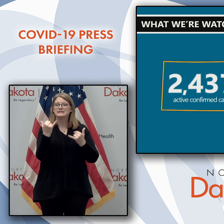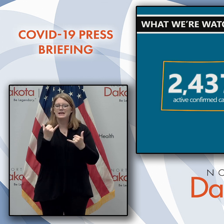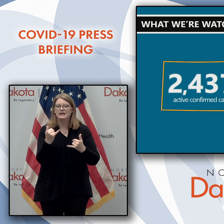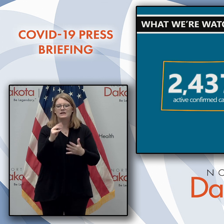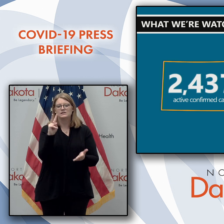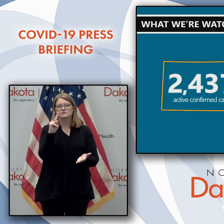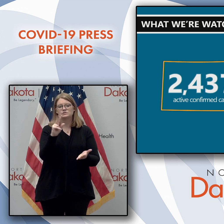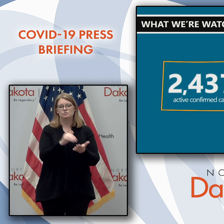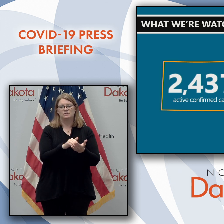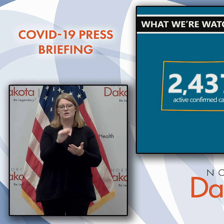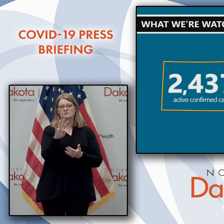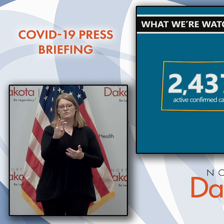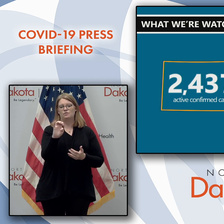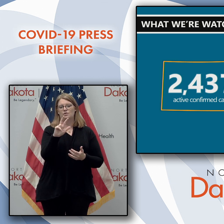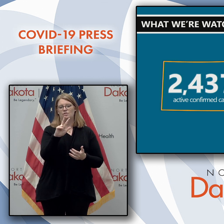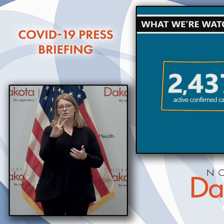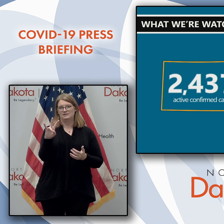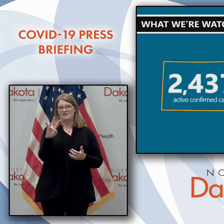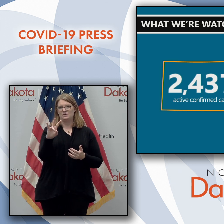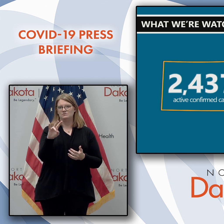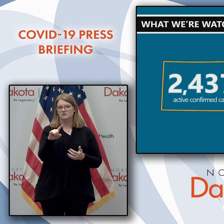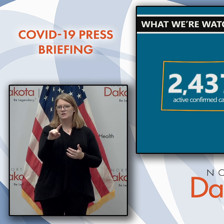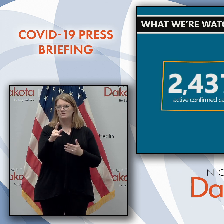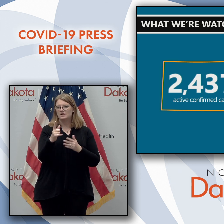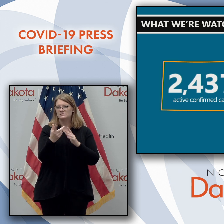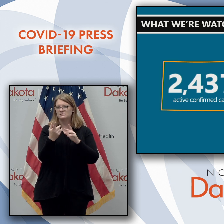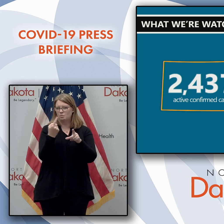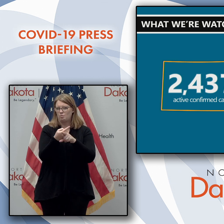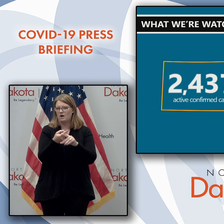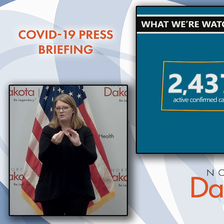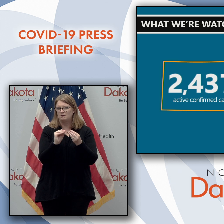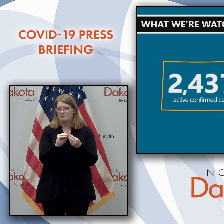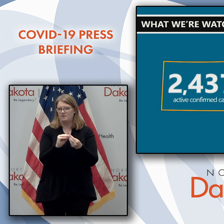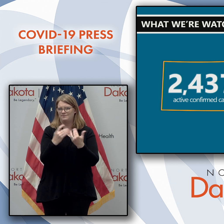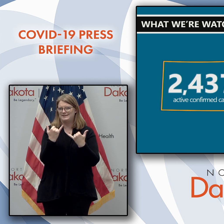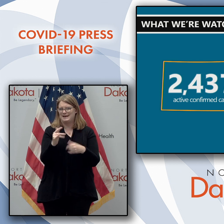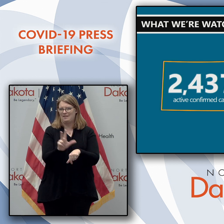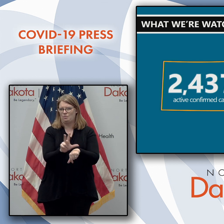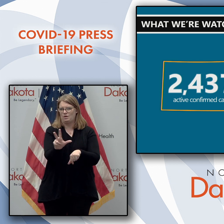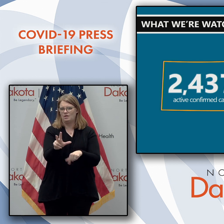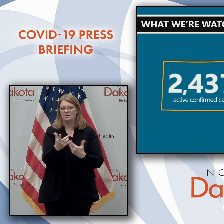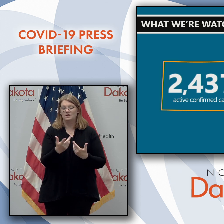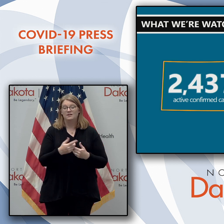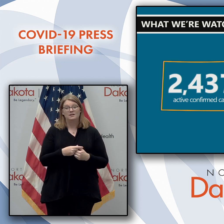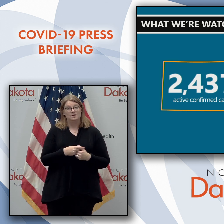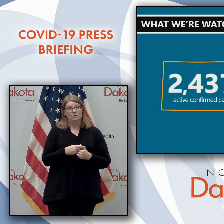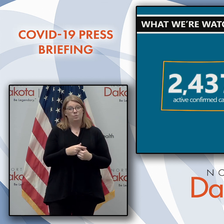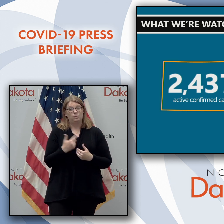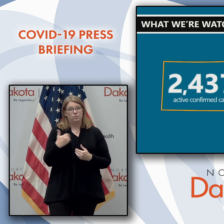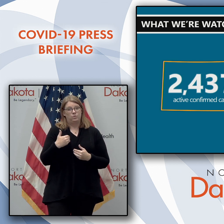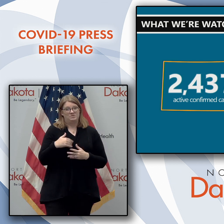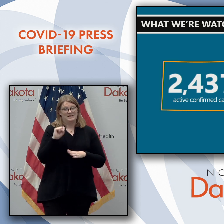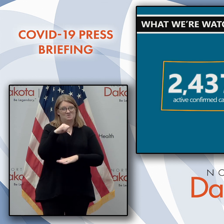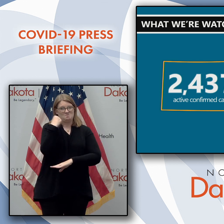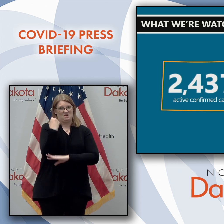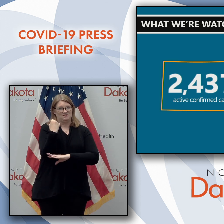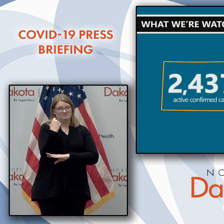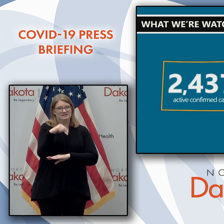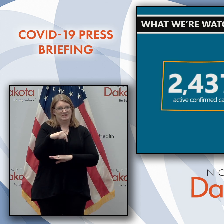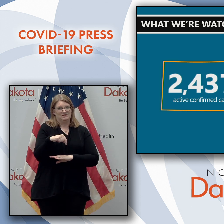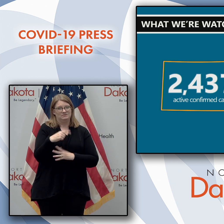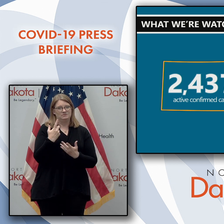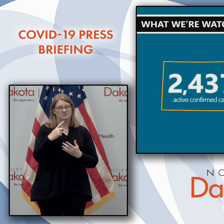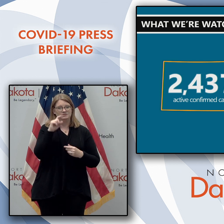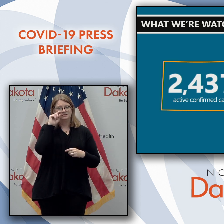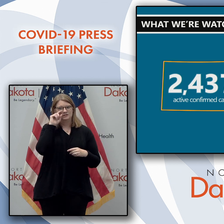today at 3:30, so 2,437, and that is a new high for the state of North Dakota. And again, that's more than double the